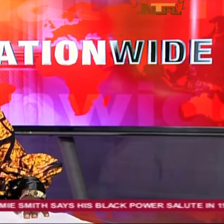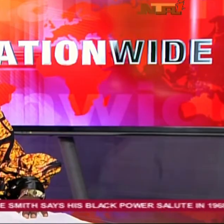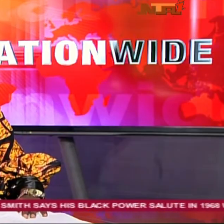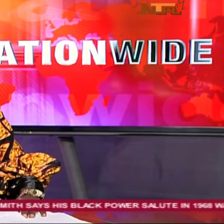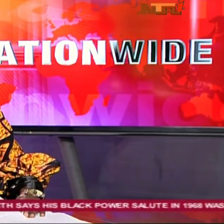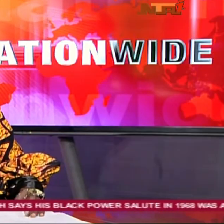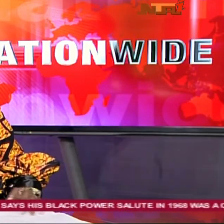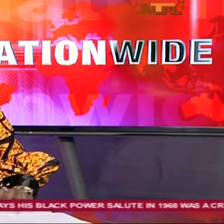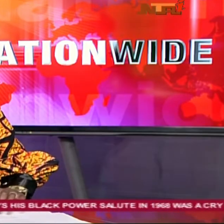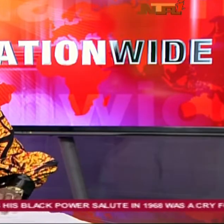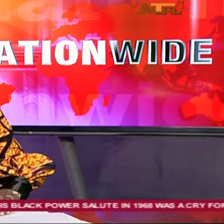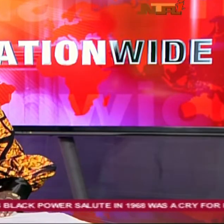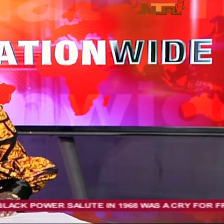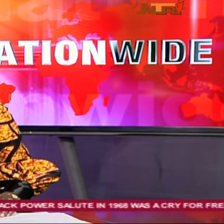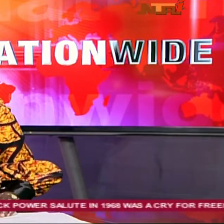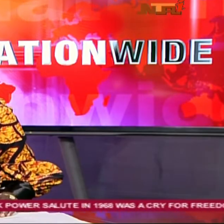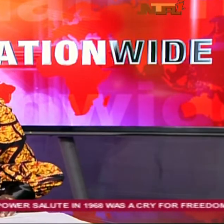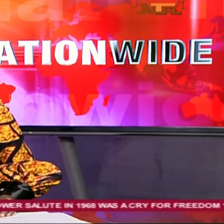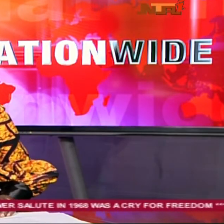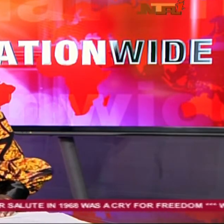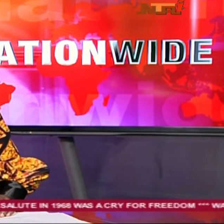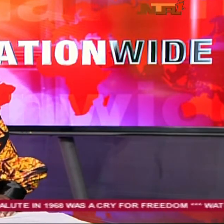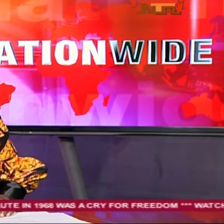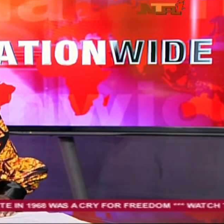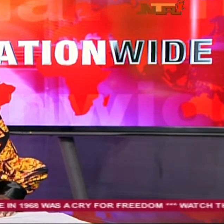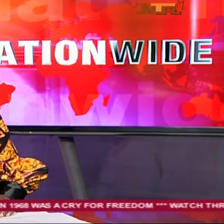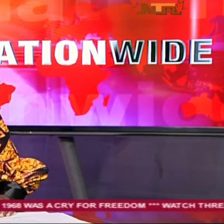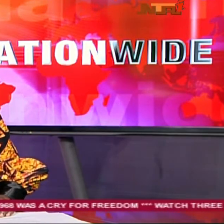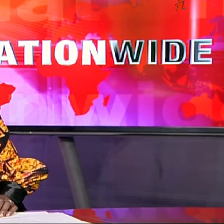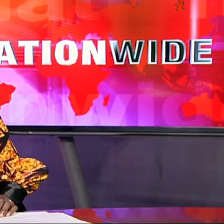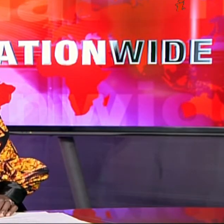All right, let's take a break. We'll be back shortly with Nationwide.